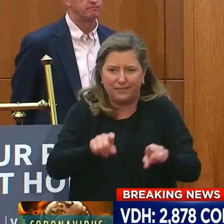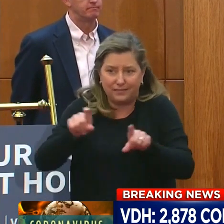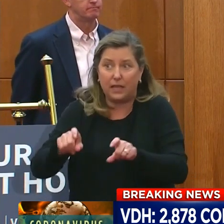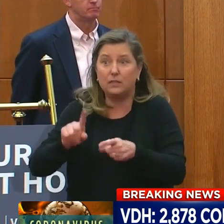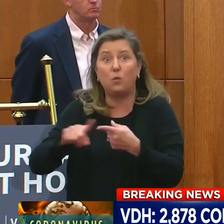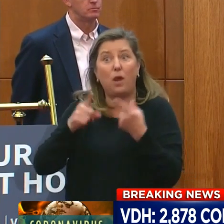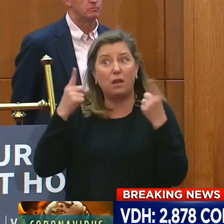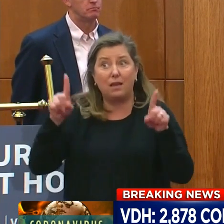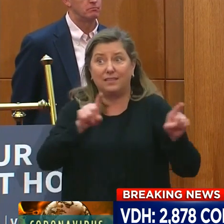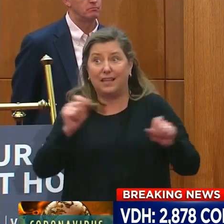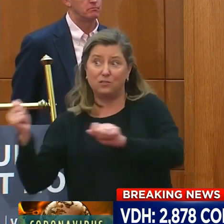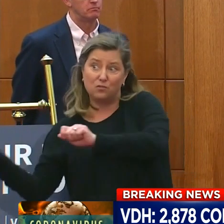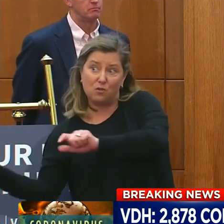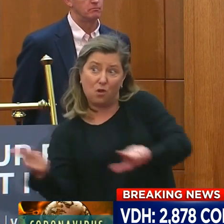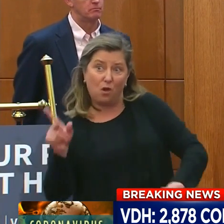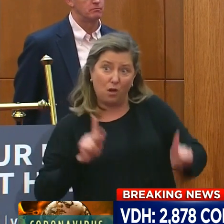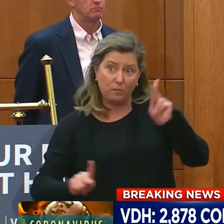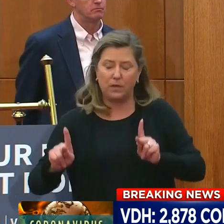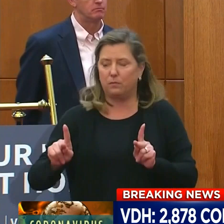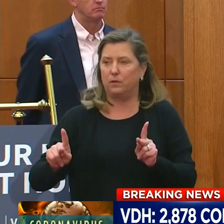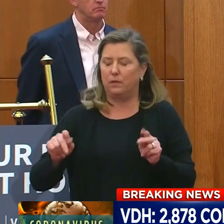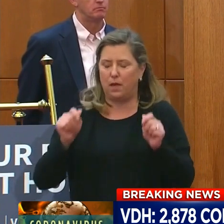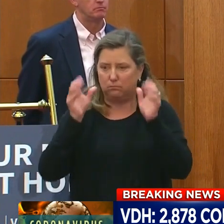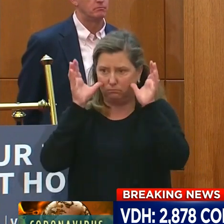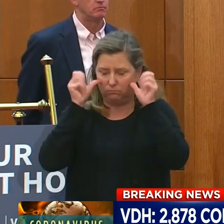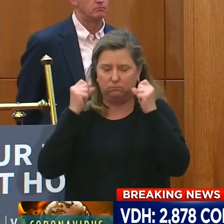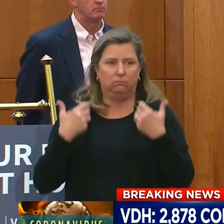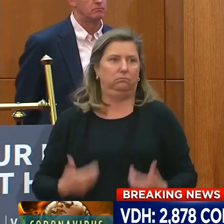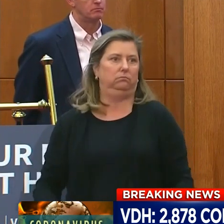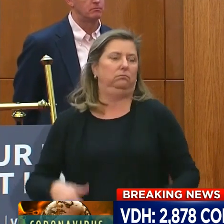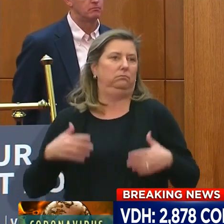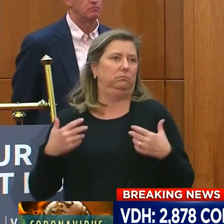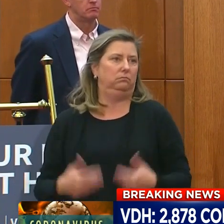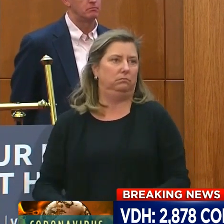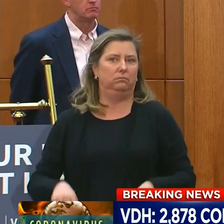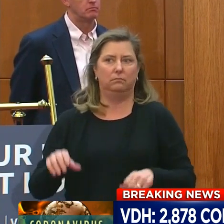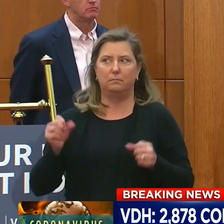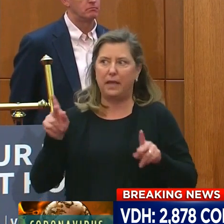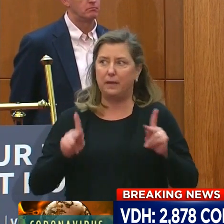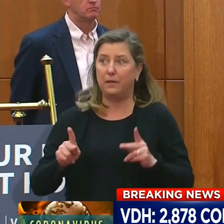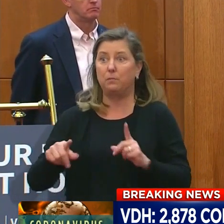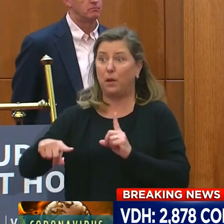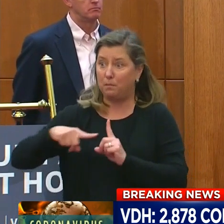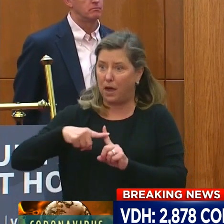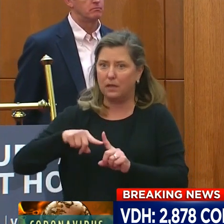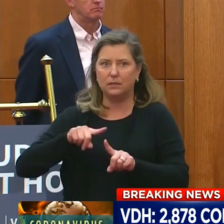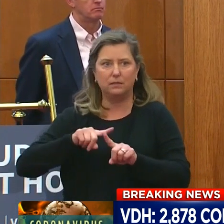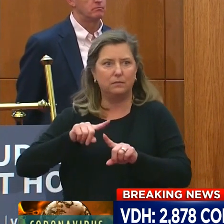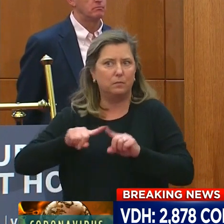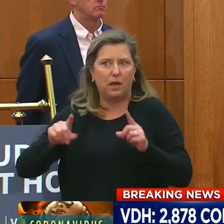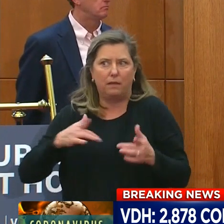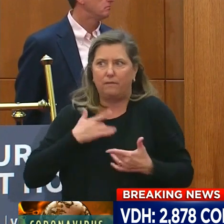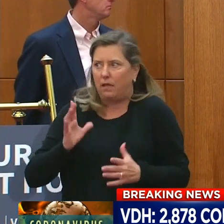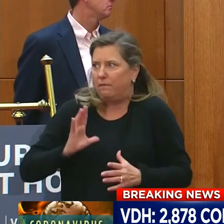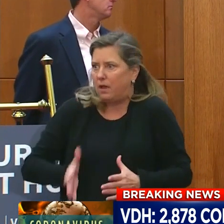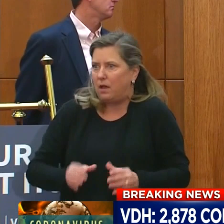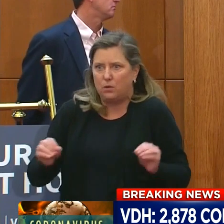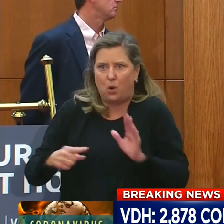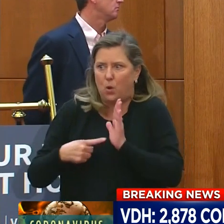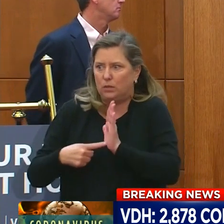in that facility, their eyes were really open to how many asymptomatic cases they had, and that led them